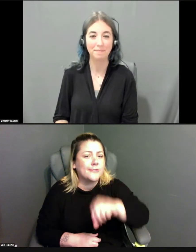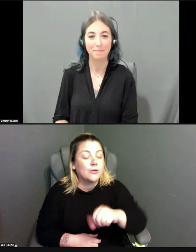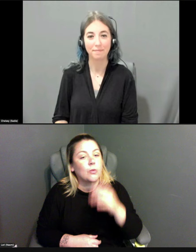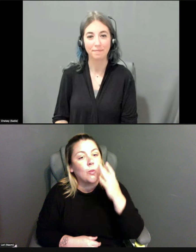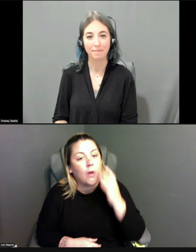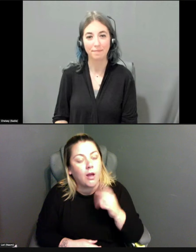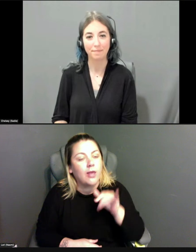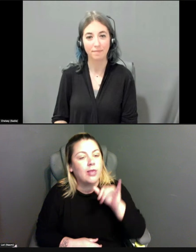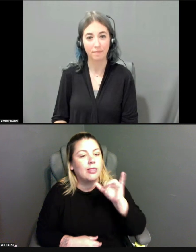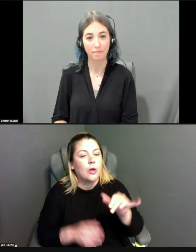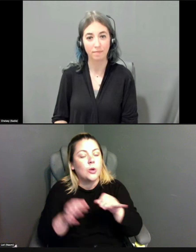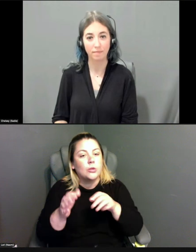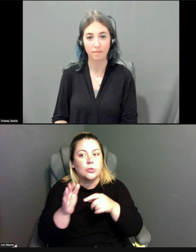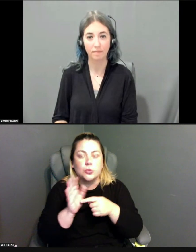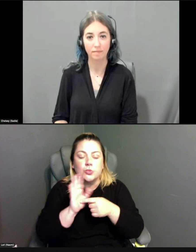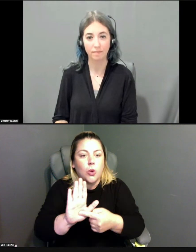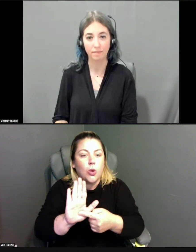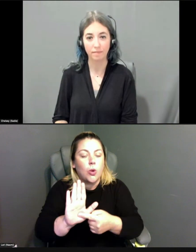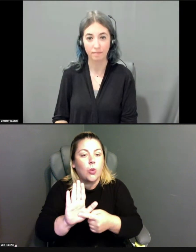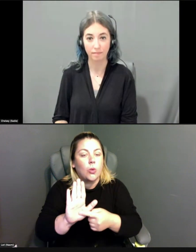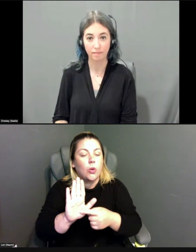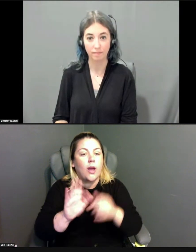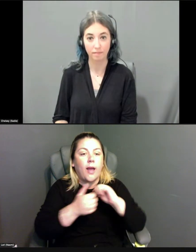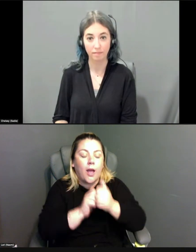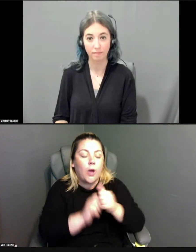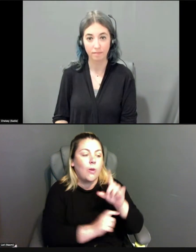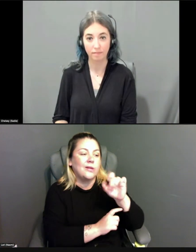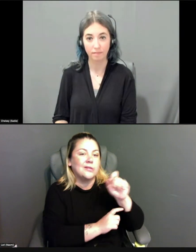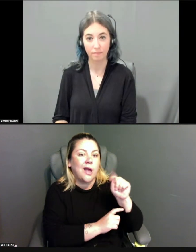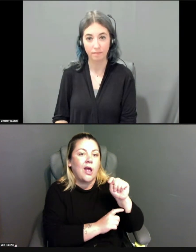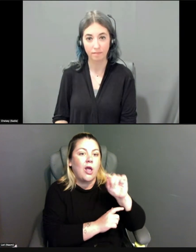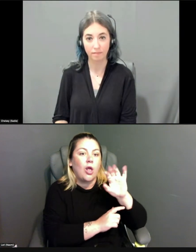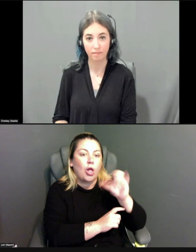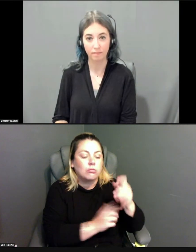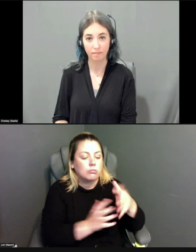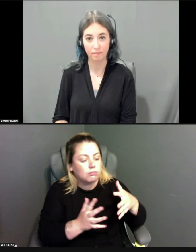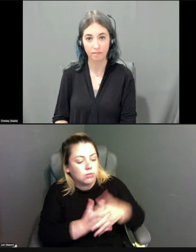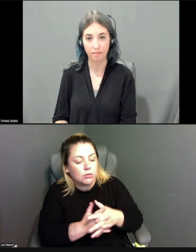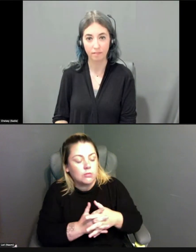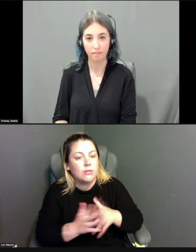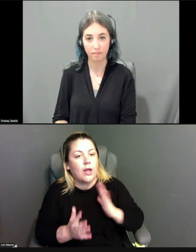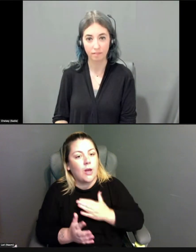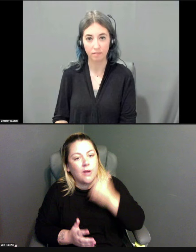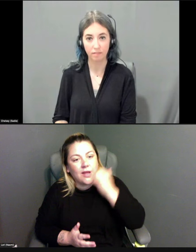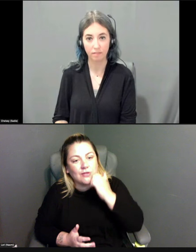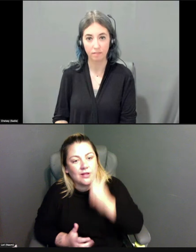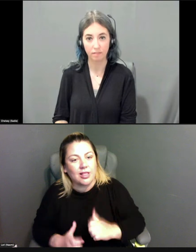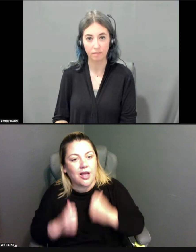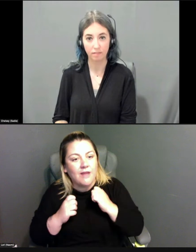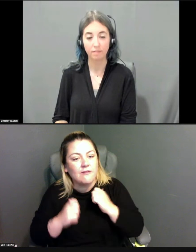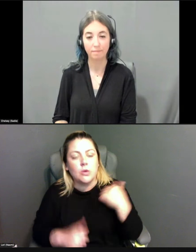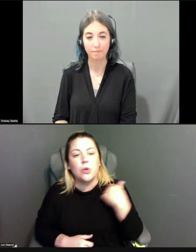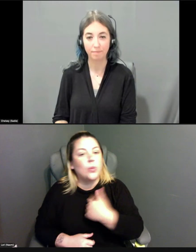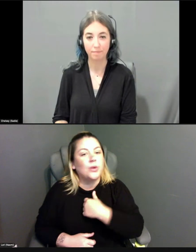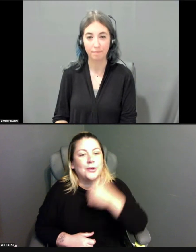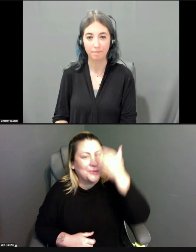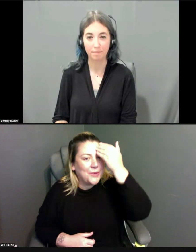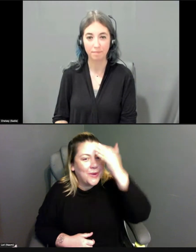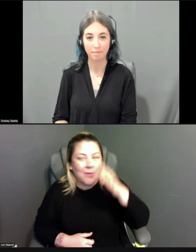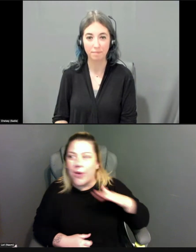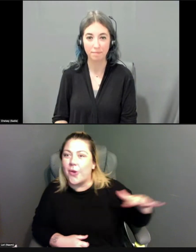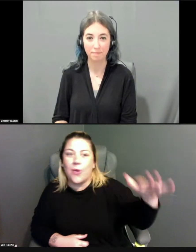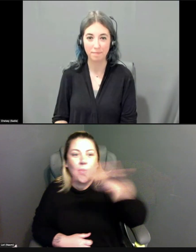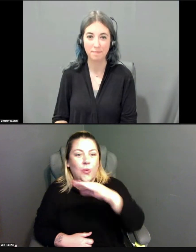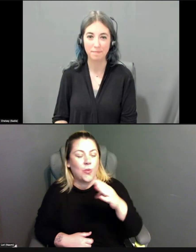that we don't even see it until someone who's maybe a little further along in their journey helps us to see